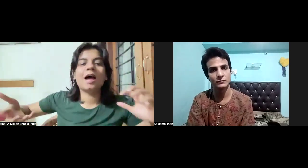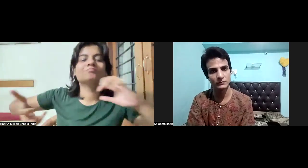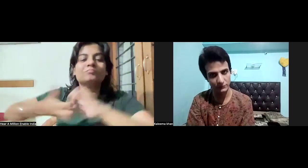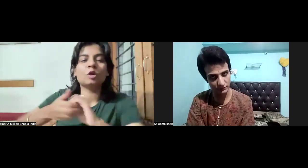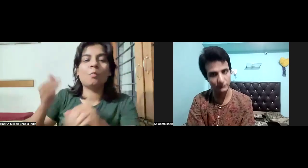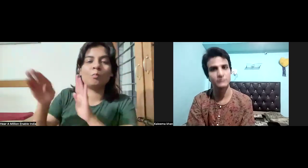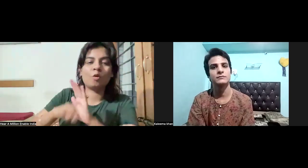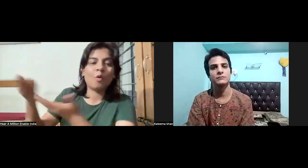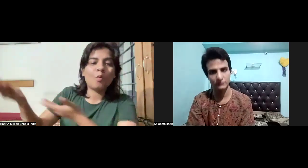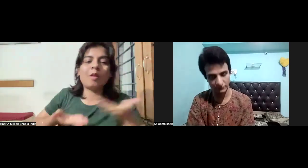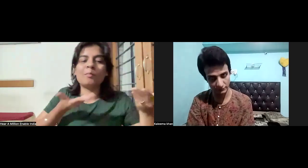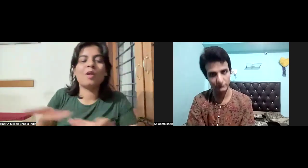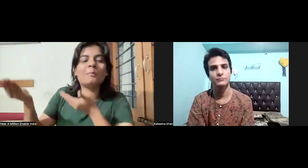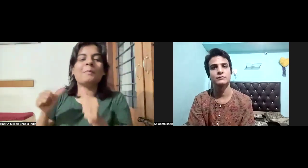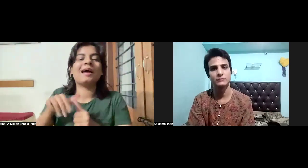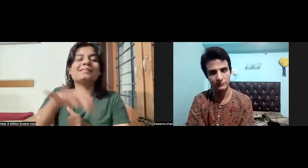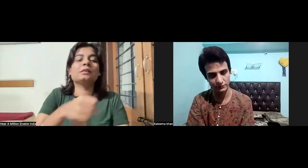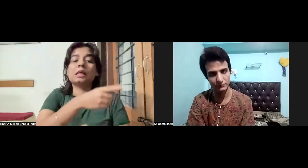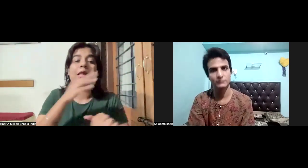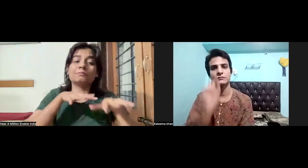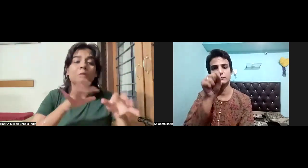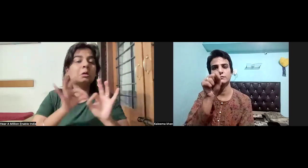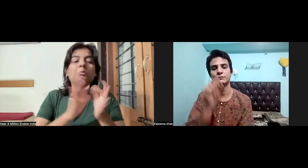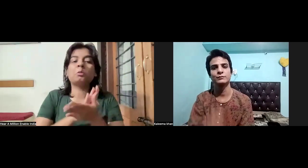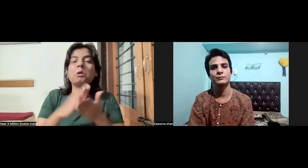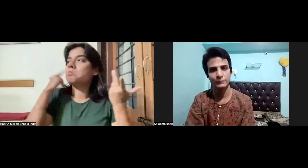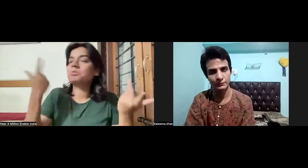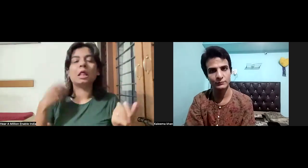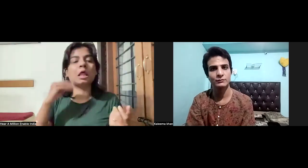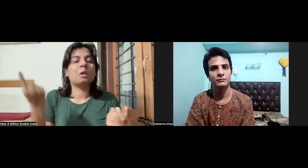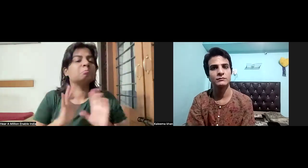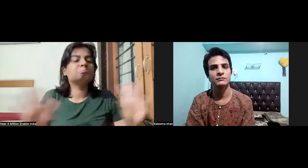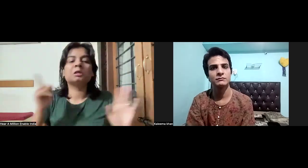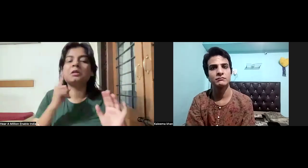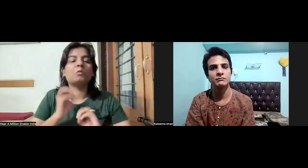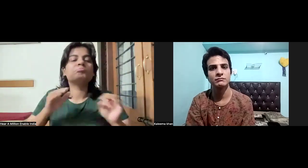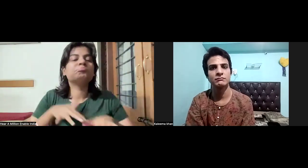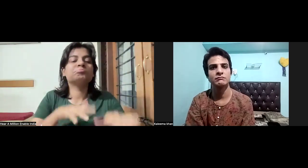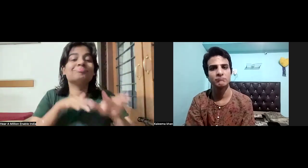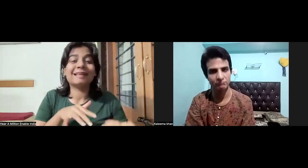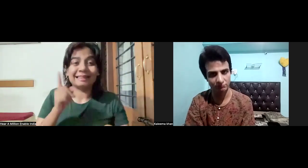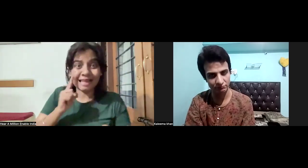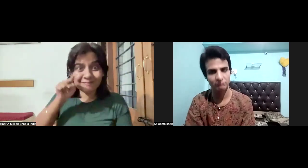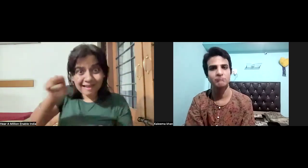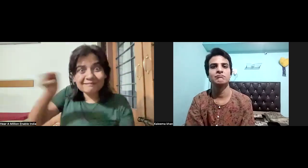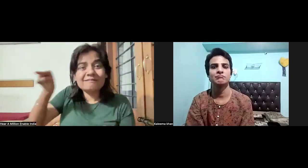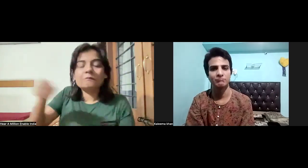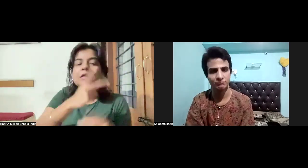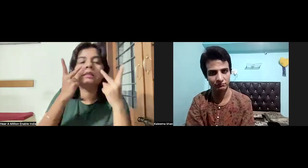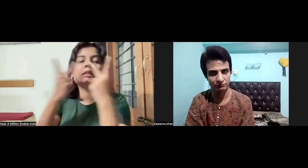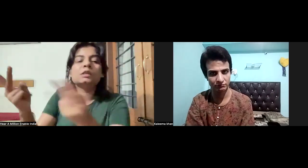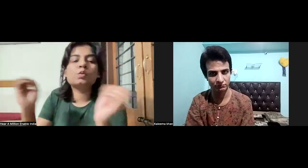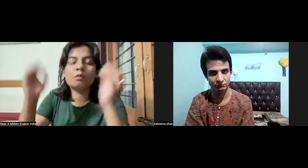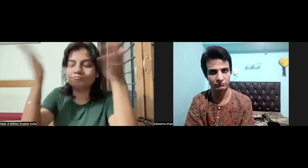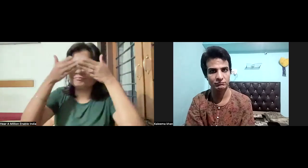involve more of the deaf people, right? That's how they can collaborate with deaf people and they will provide the accessibility too, correct? Because they will think